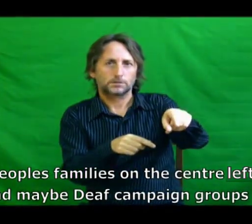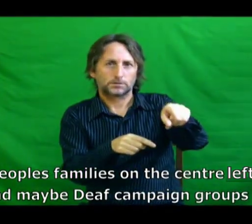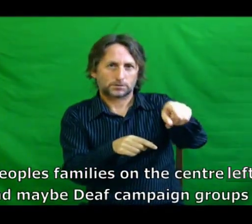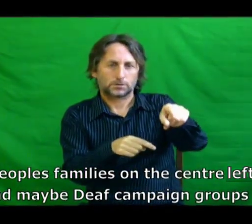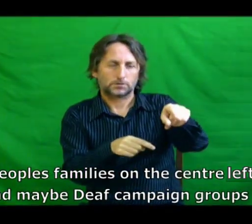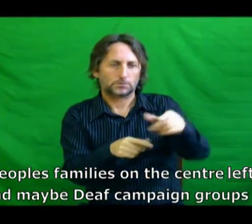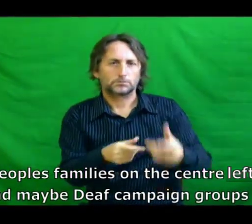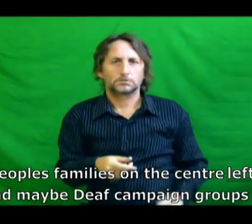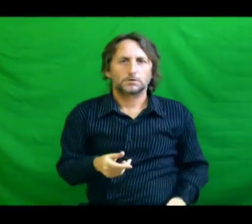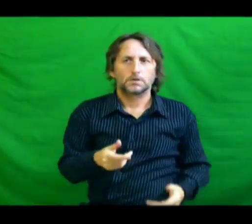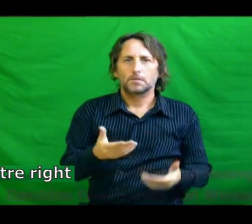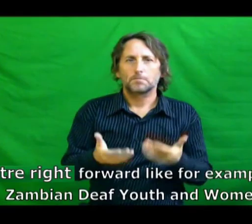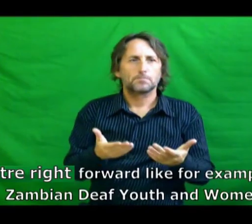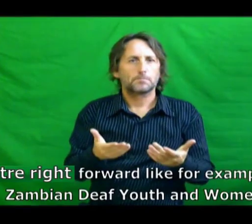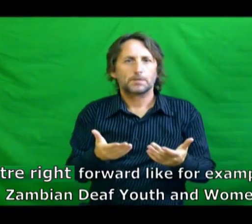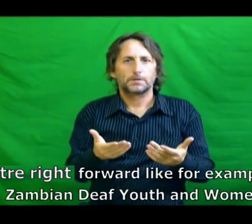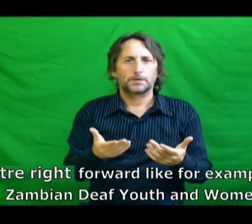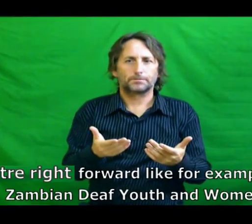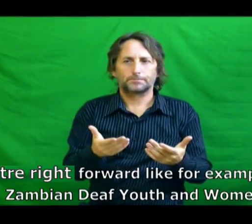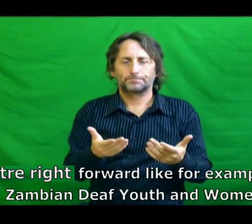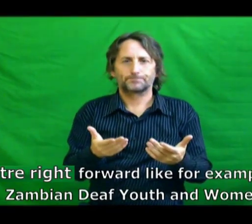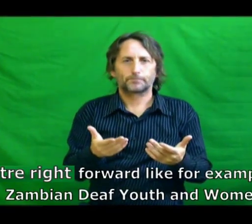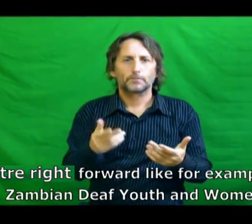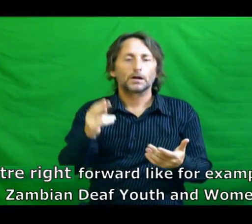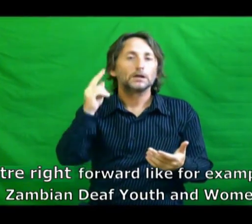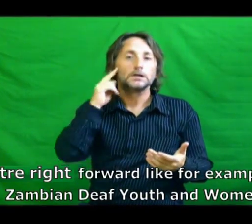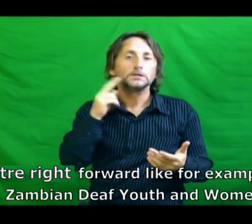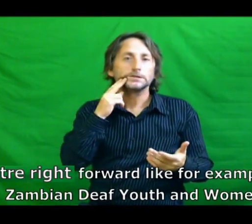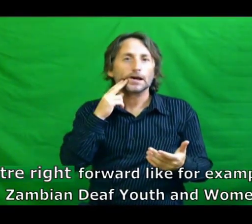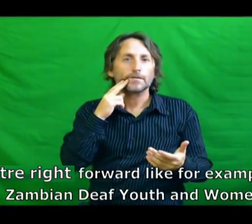right forward, like for example Zambian deaf youth and women.